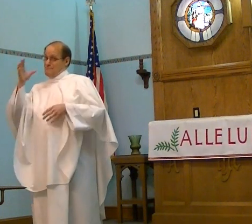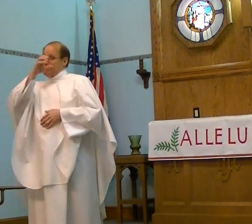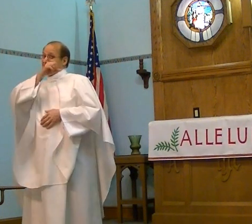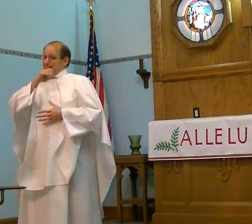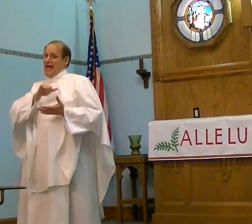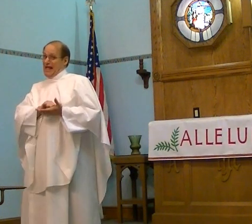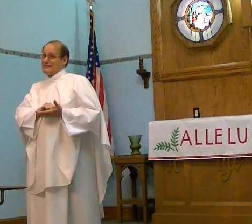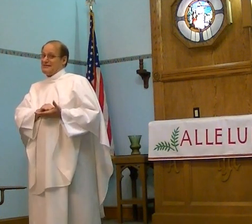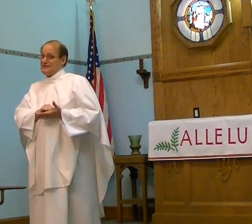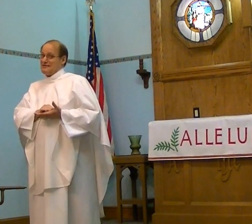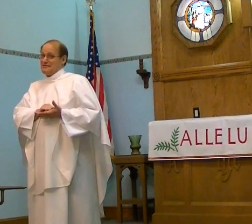missed that.